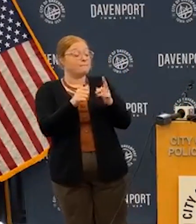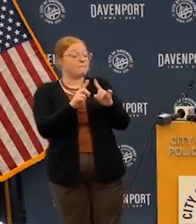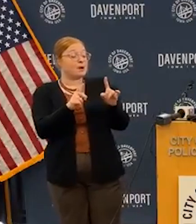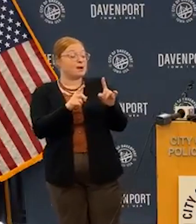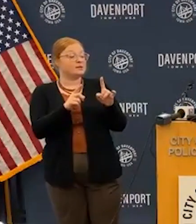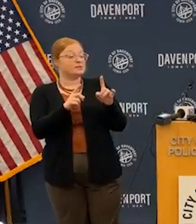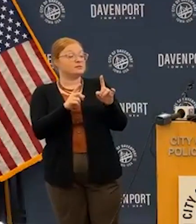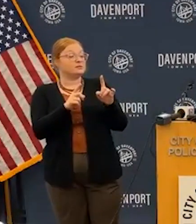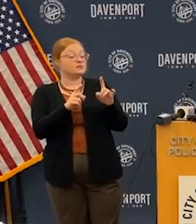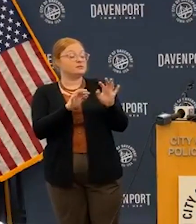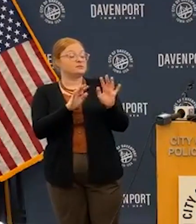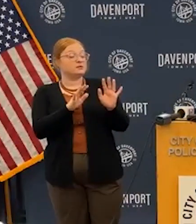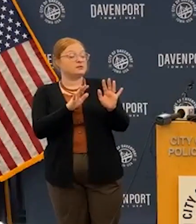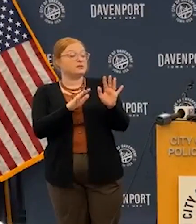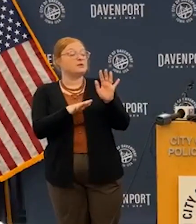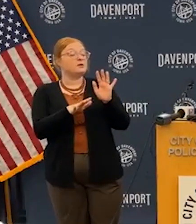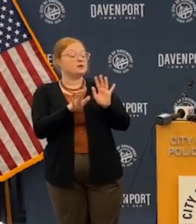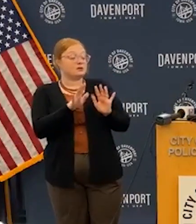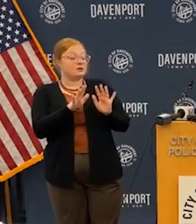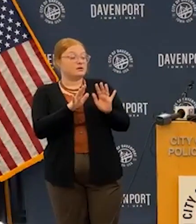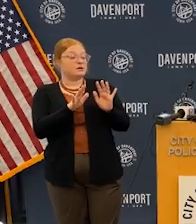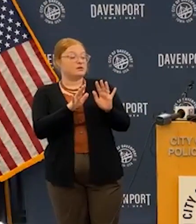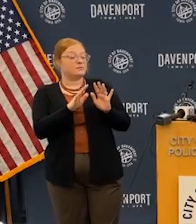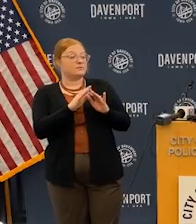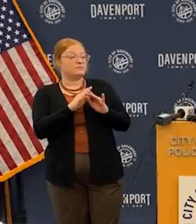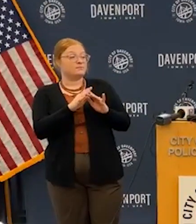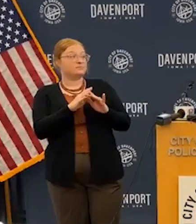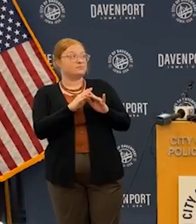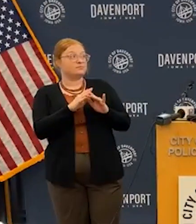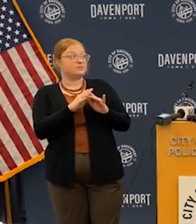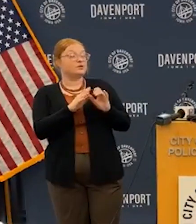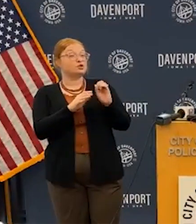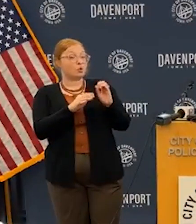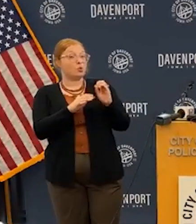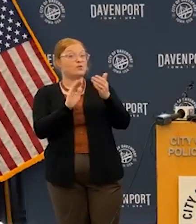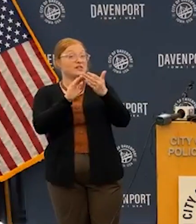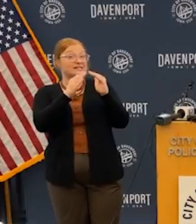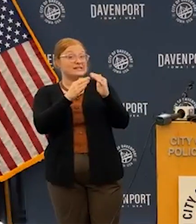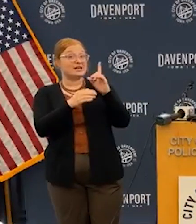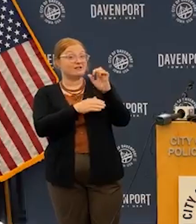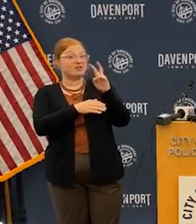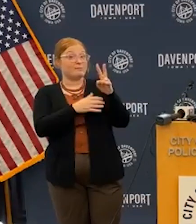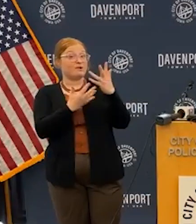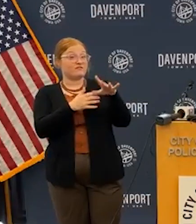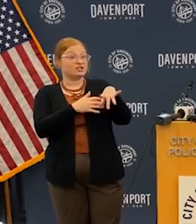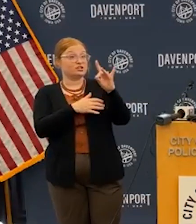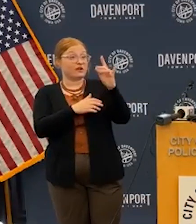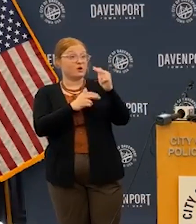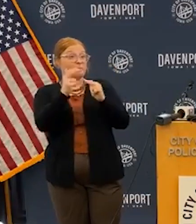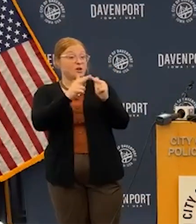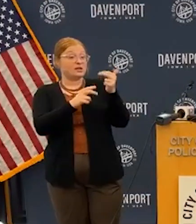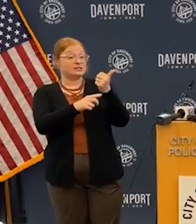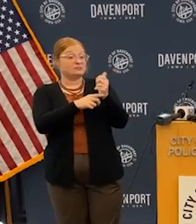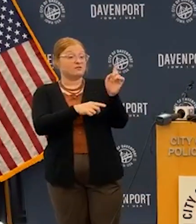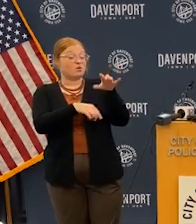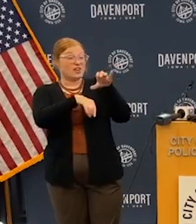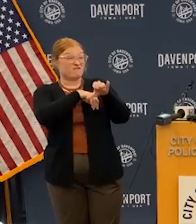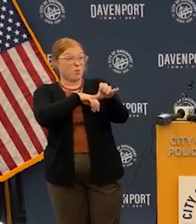vacated? Yes, ma'am. Do you know how many? Do you know how old the building? At the top of my head, I don't know. Right. But there has been. There, yes, ma'am. What